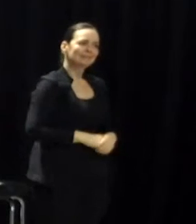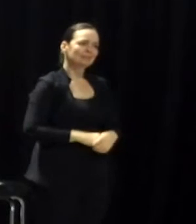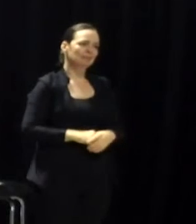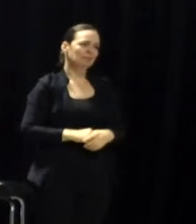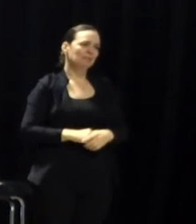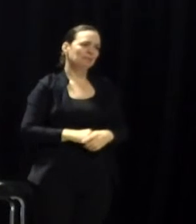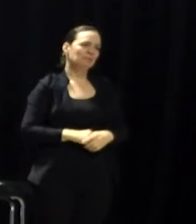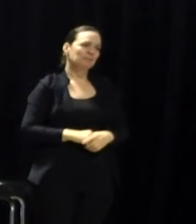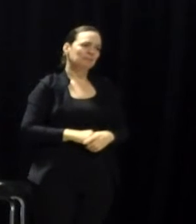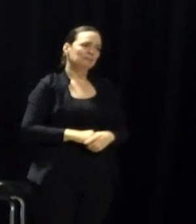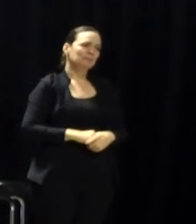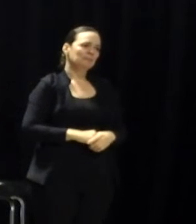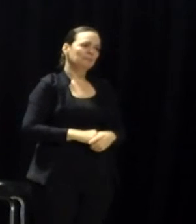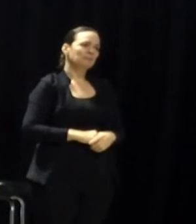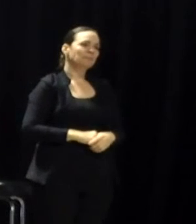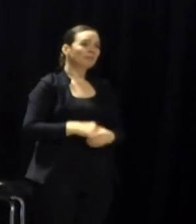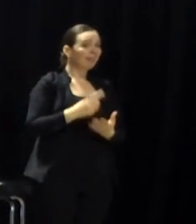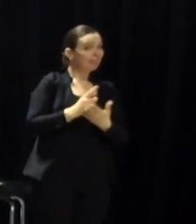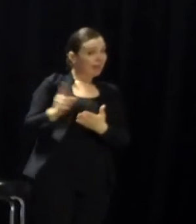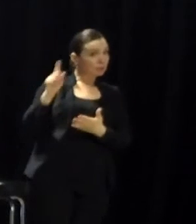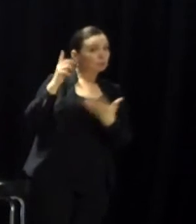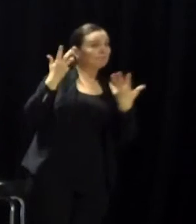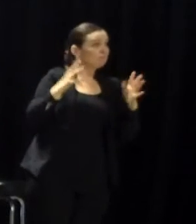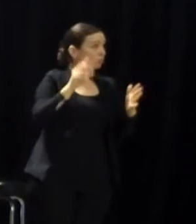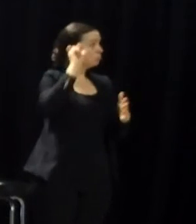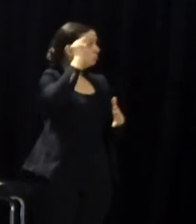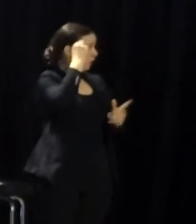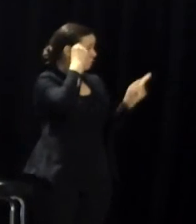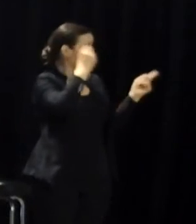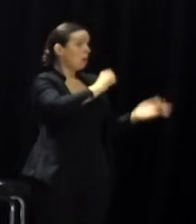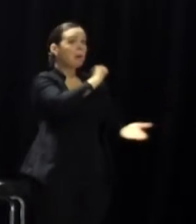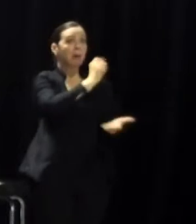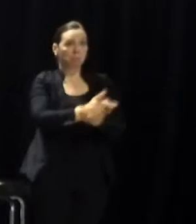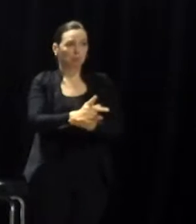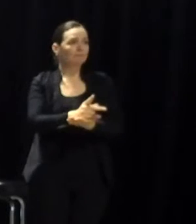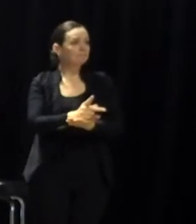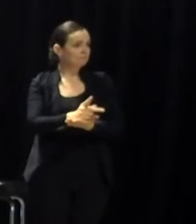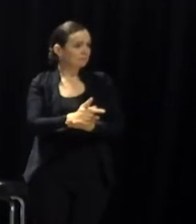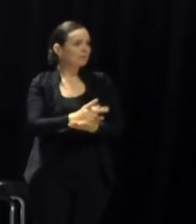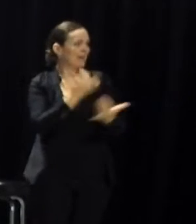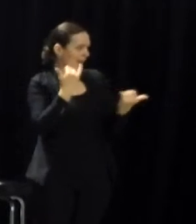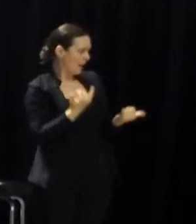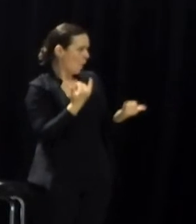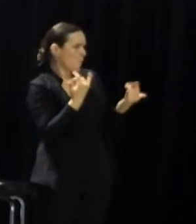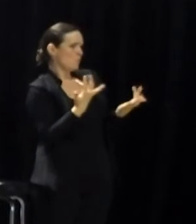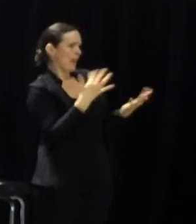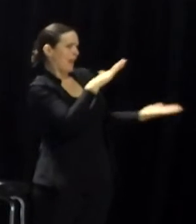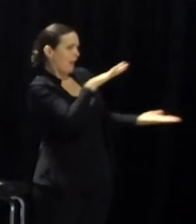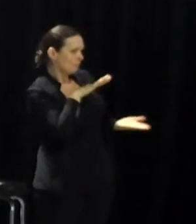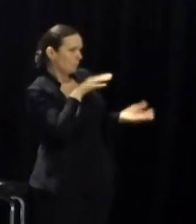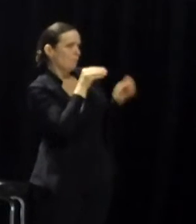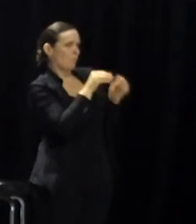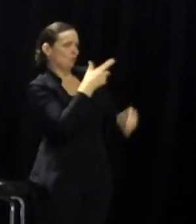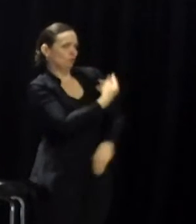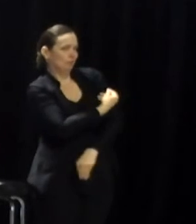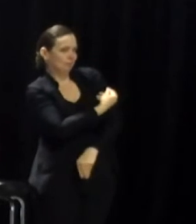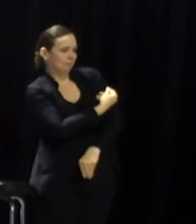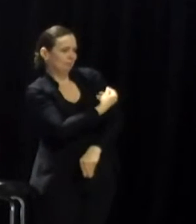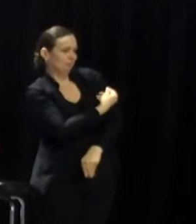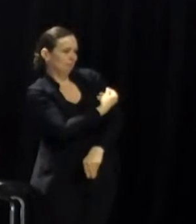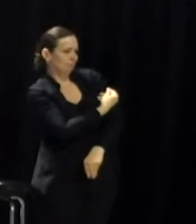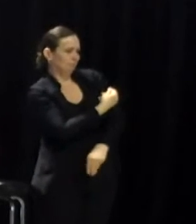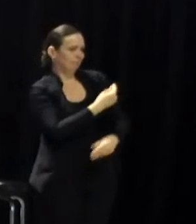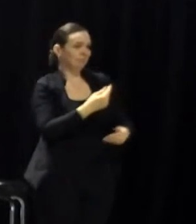last week, which is good. It would have been nice if we were approved a little bit earlier. But we started putting shots in arms last week, and that's what we're